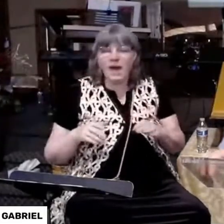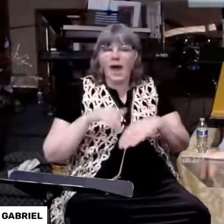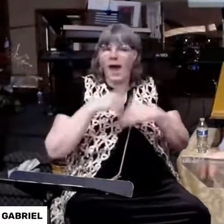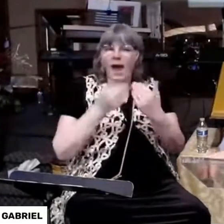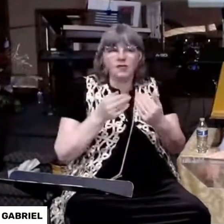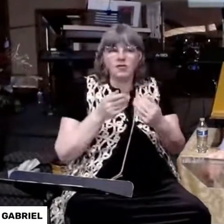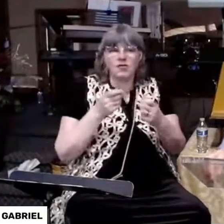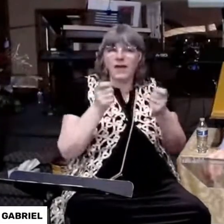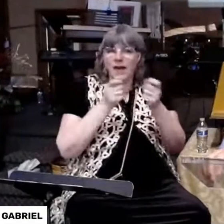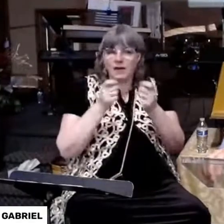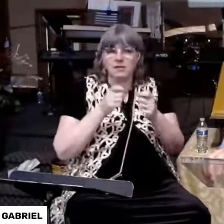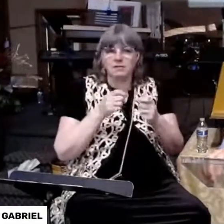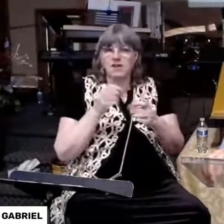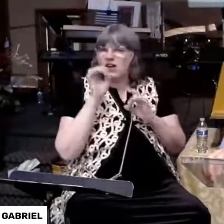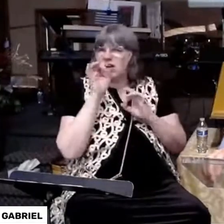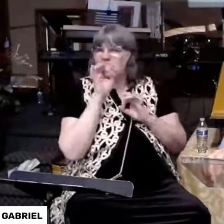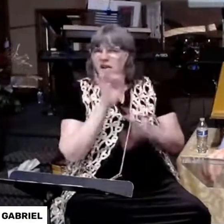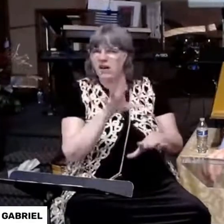vengeance,